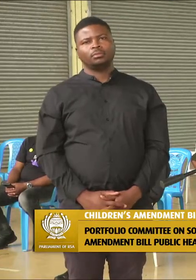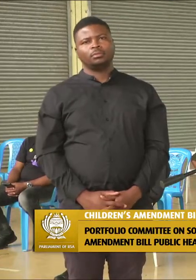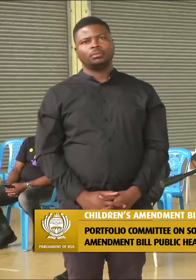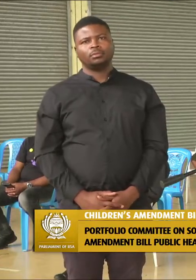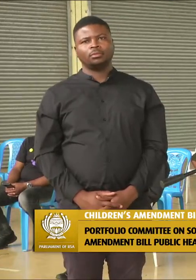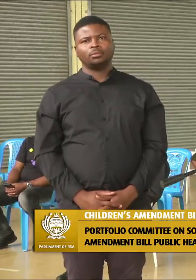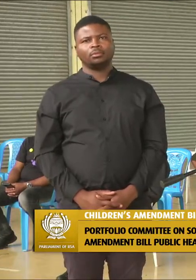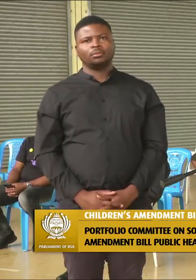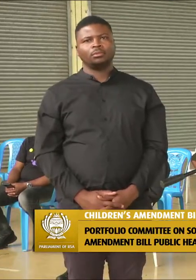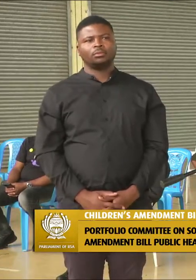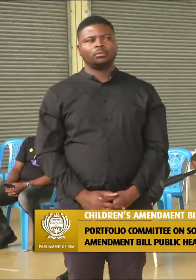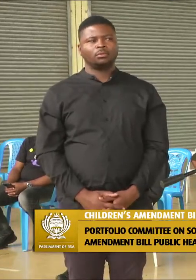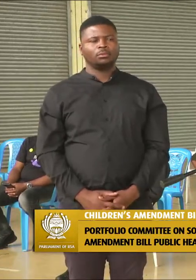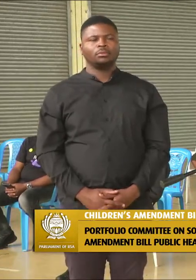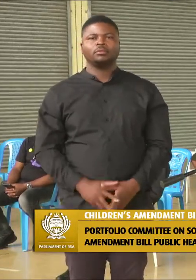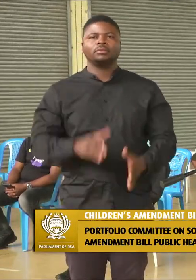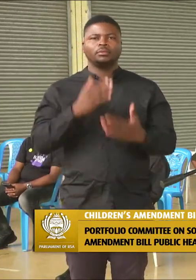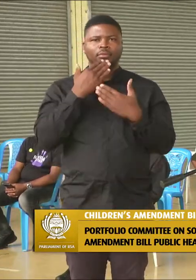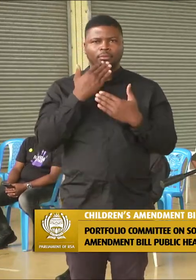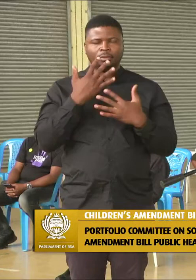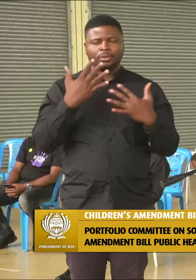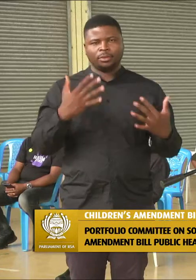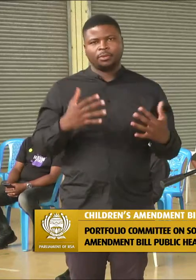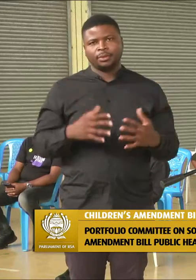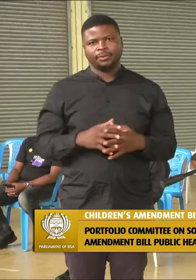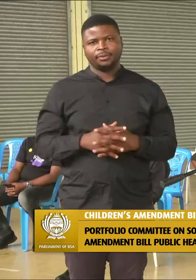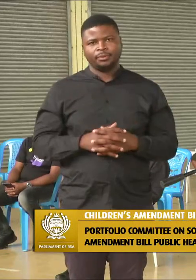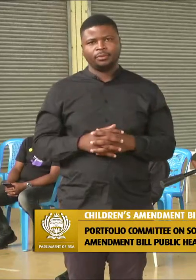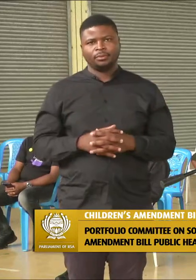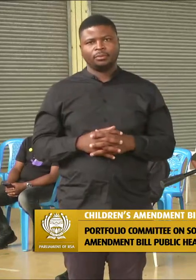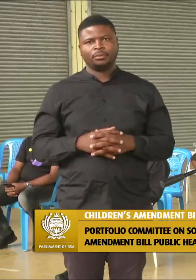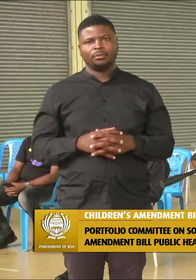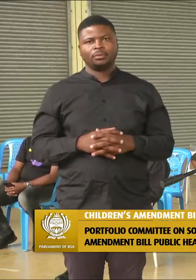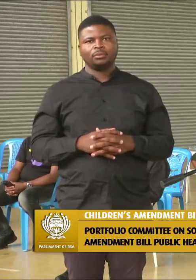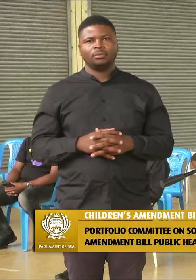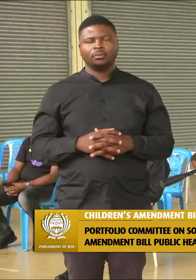with the same funding. Thank you very much.